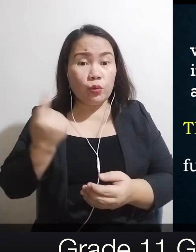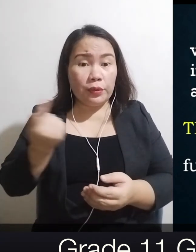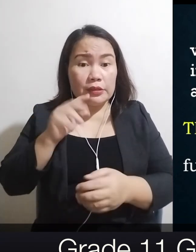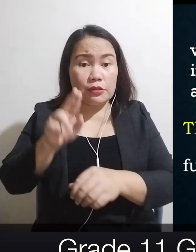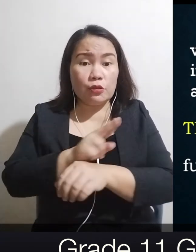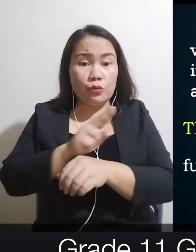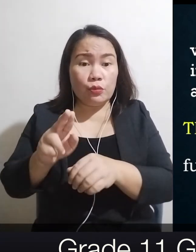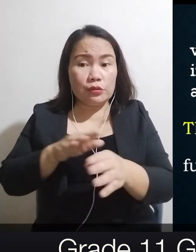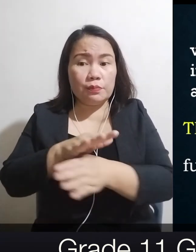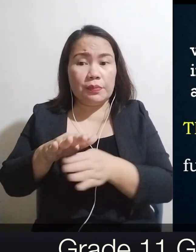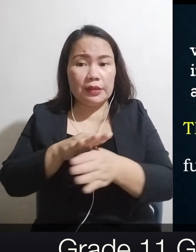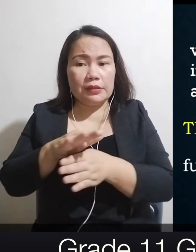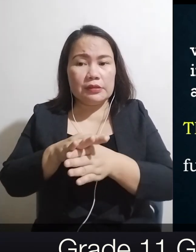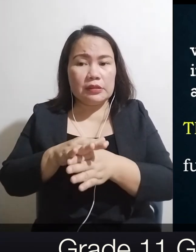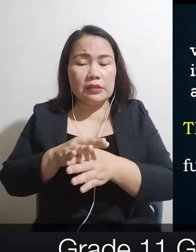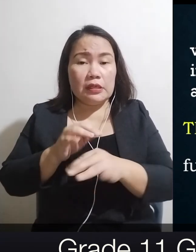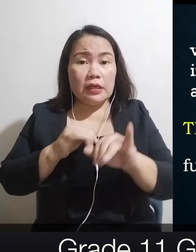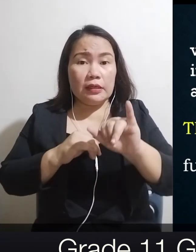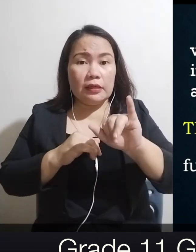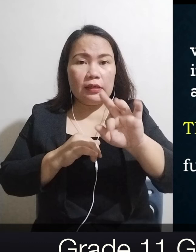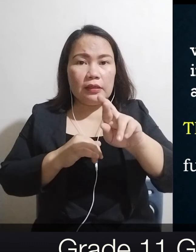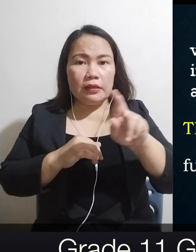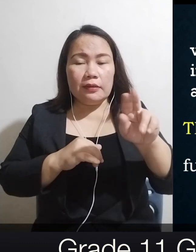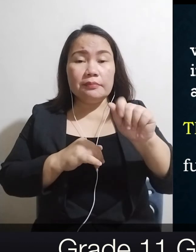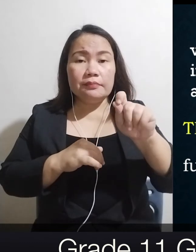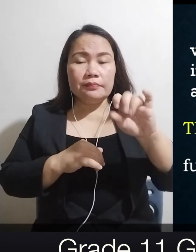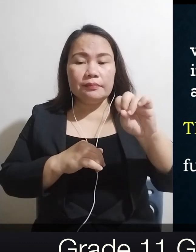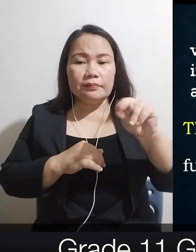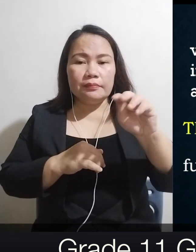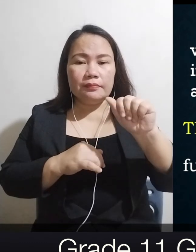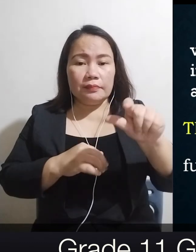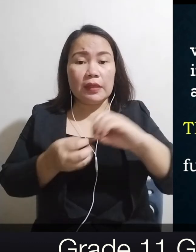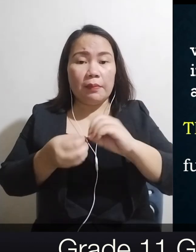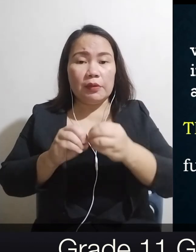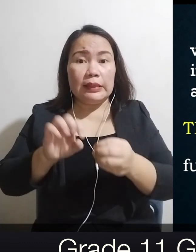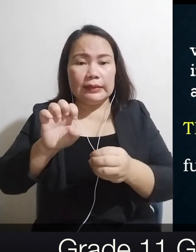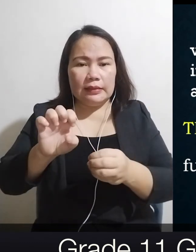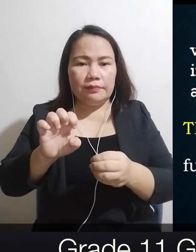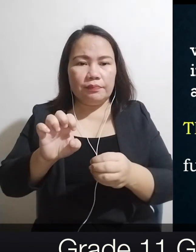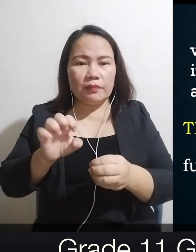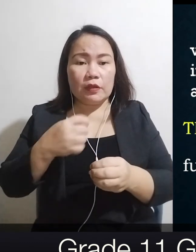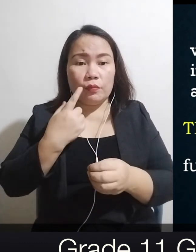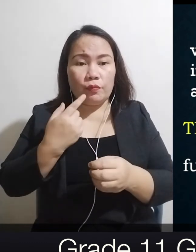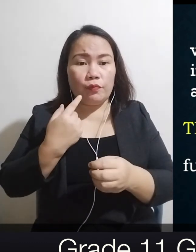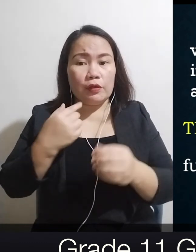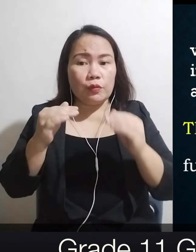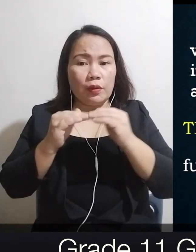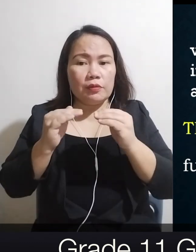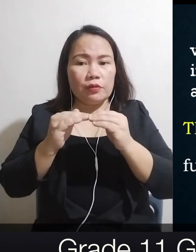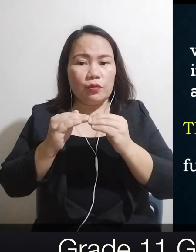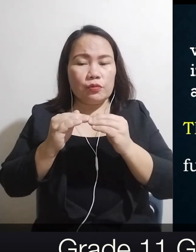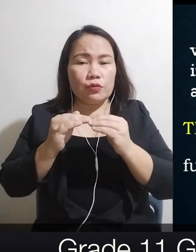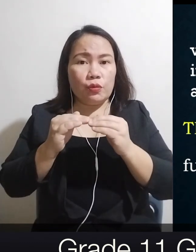a frequently used base is the irrational number e, whose value is approximately